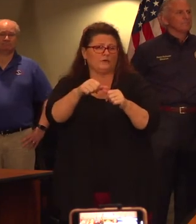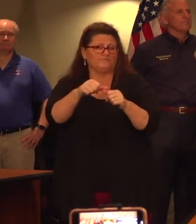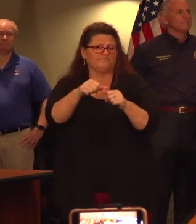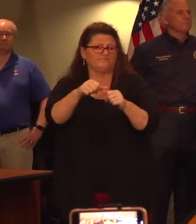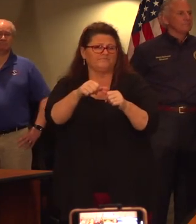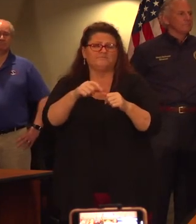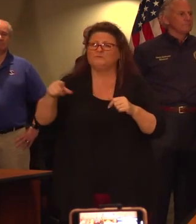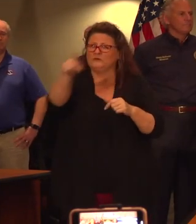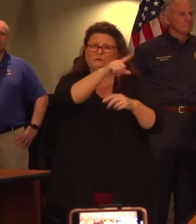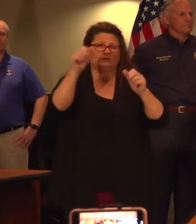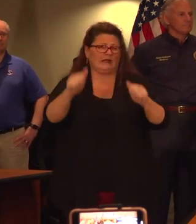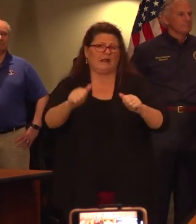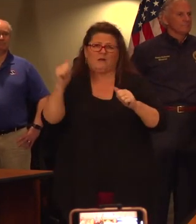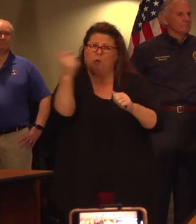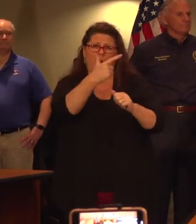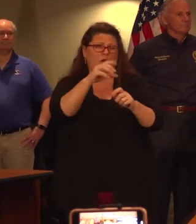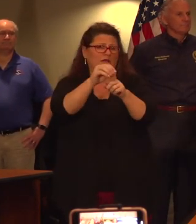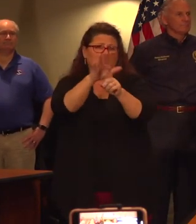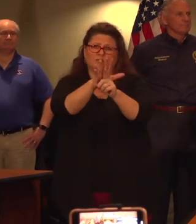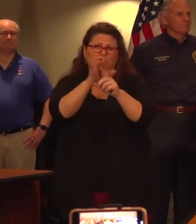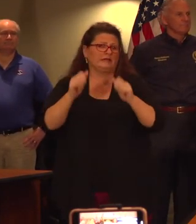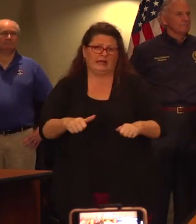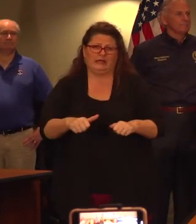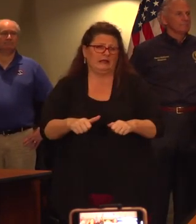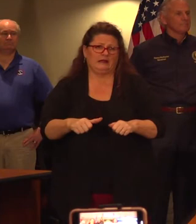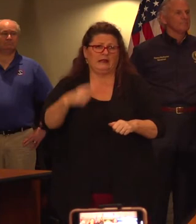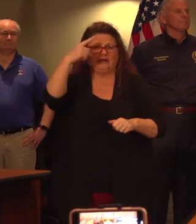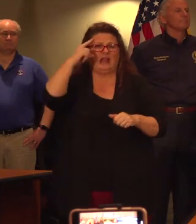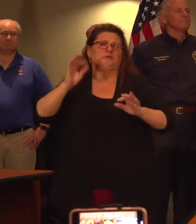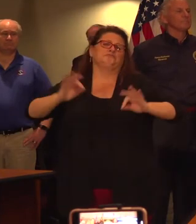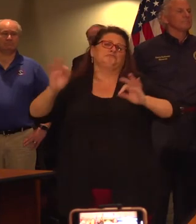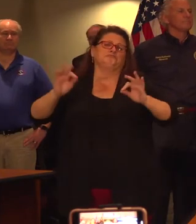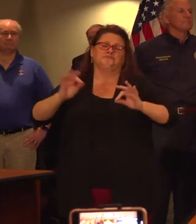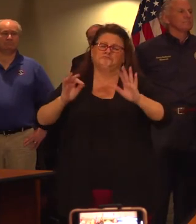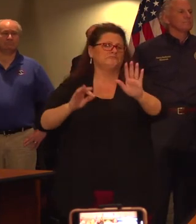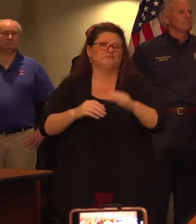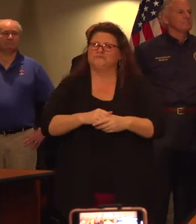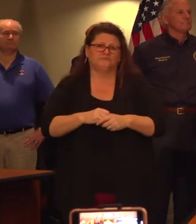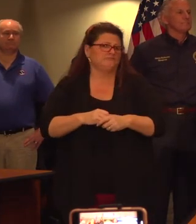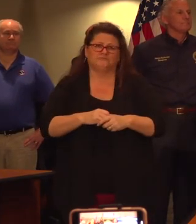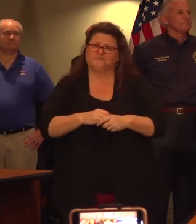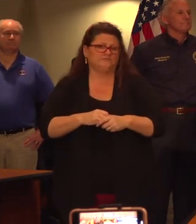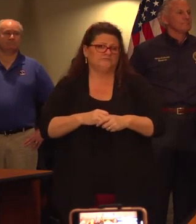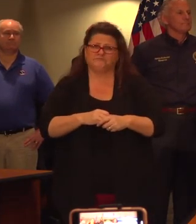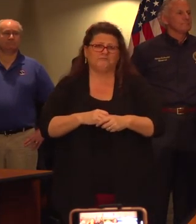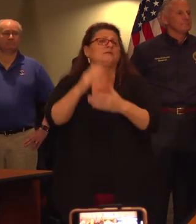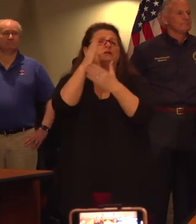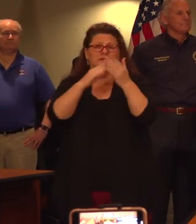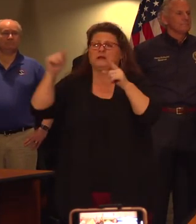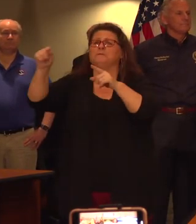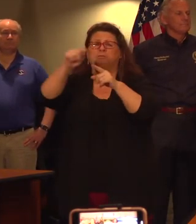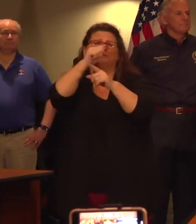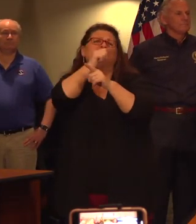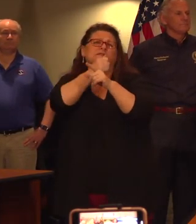of exposure to this disease. We don't understand about who is immune among those who have already suffered from the disease.